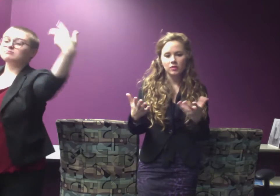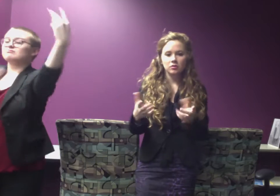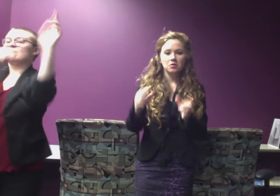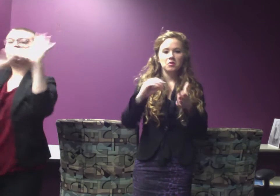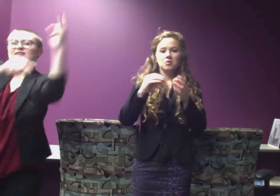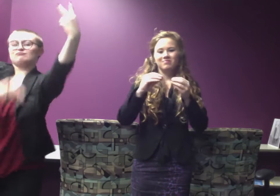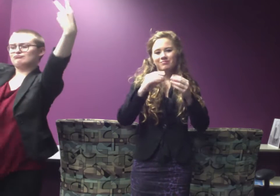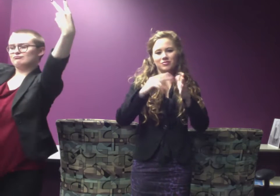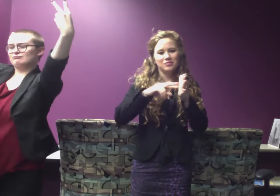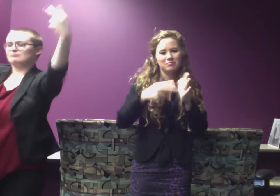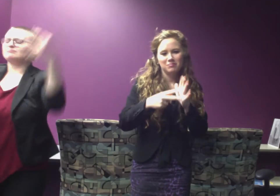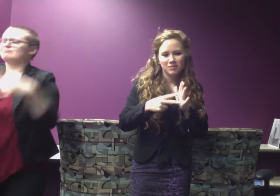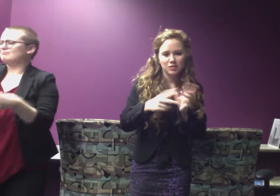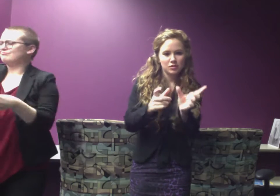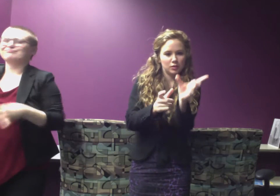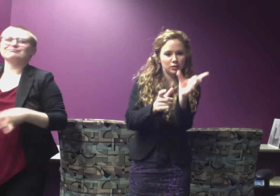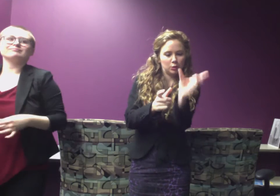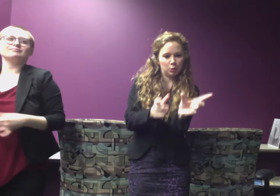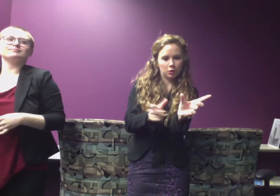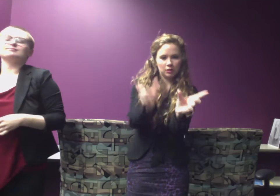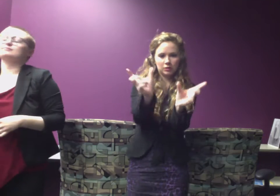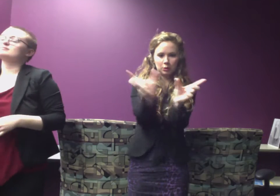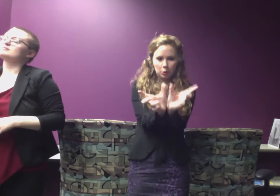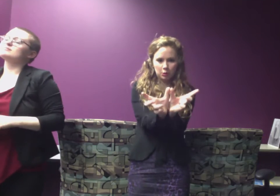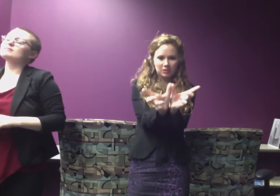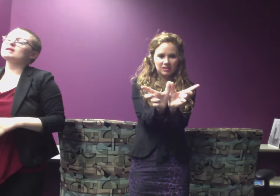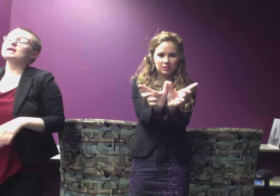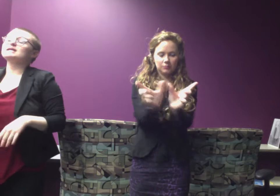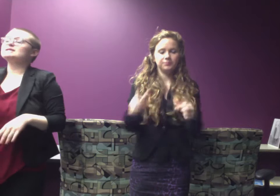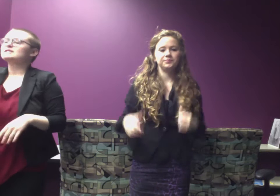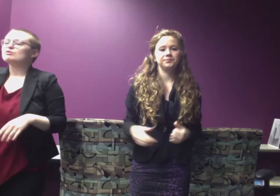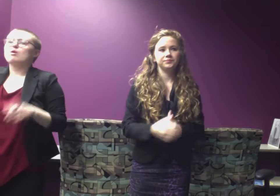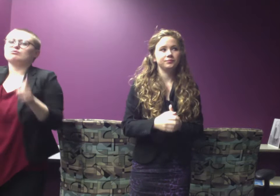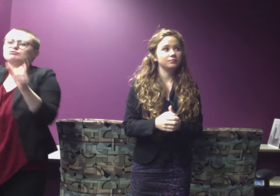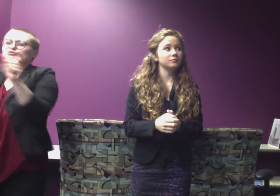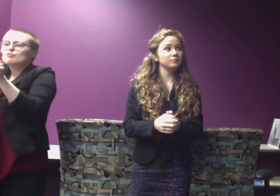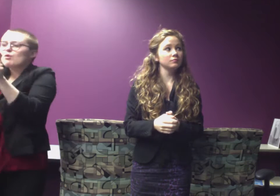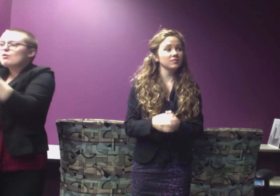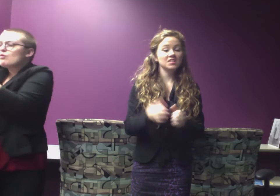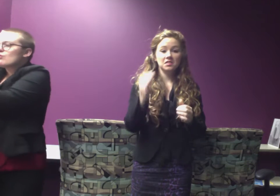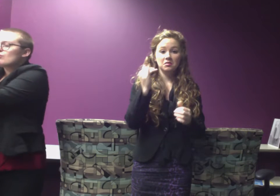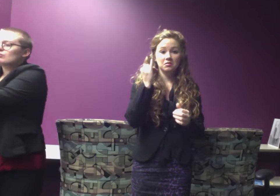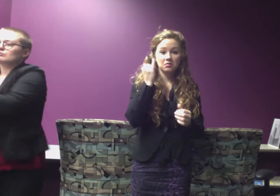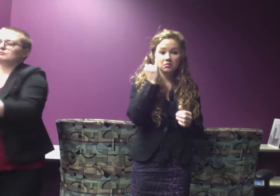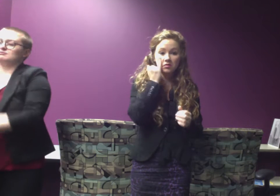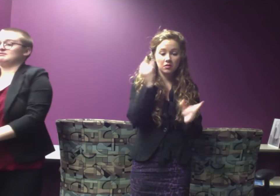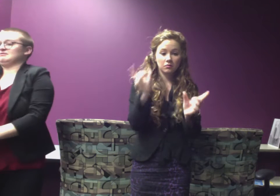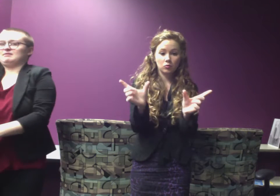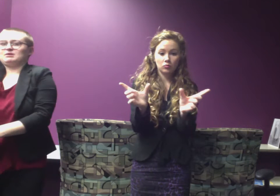if you take 0 and 1 a little closer together, it squeezes things onto your number line a little